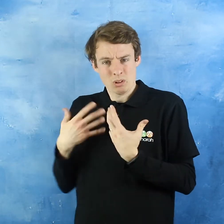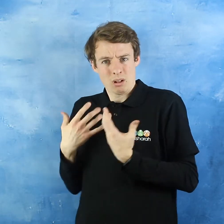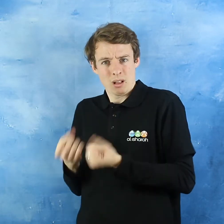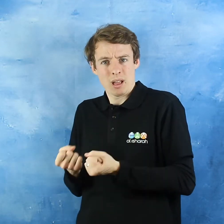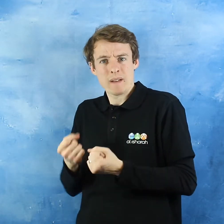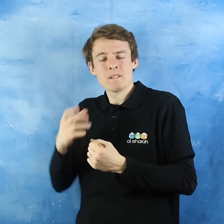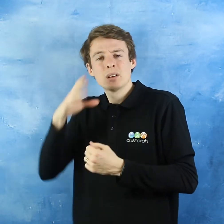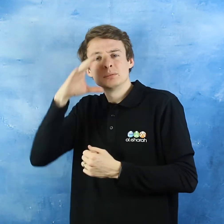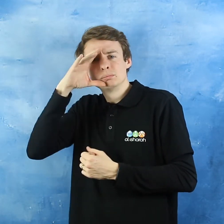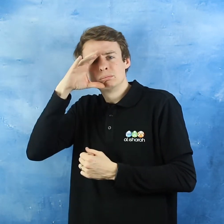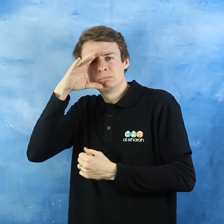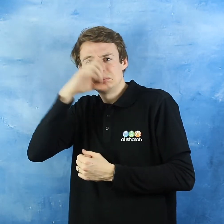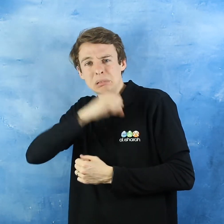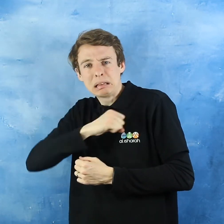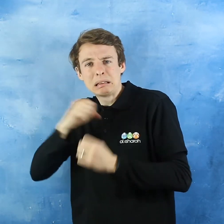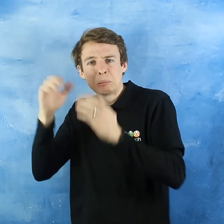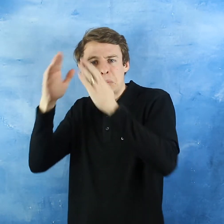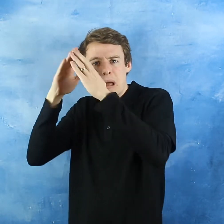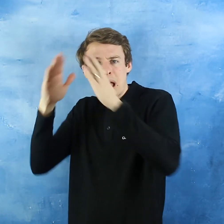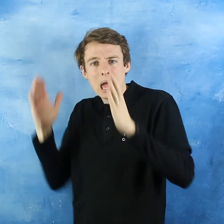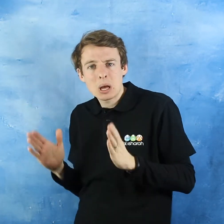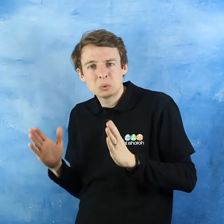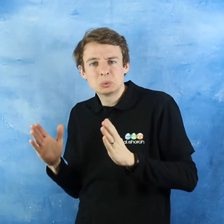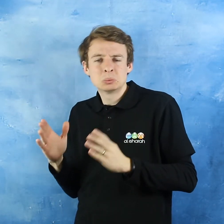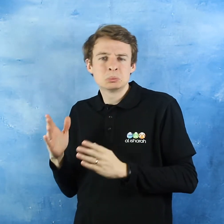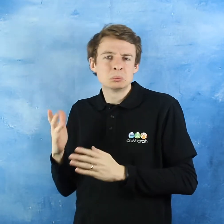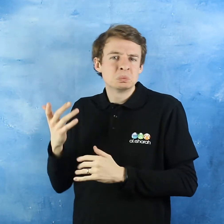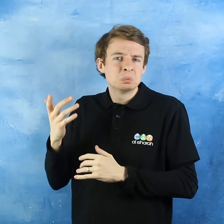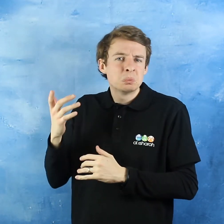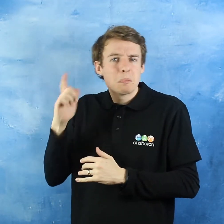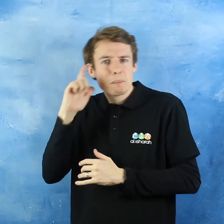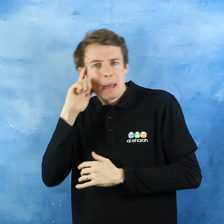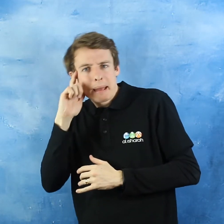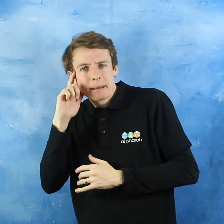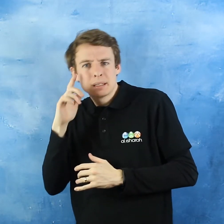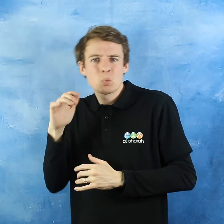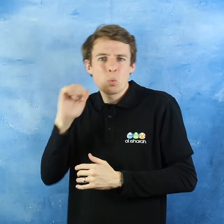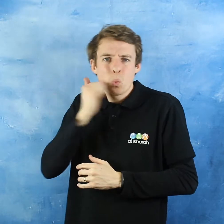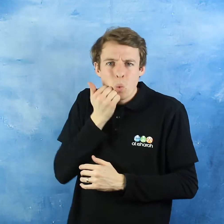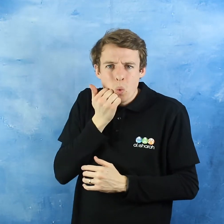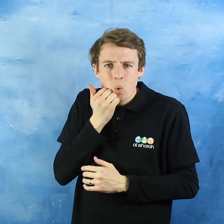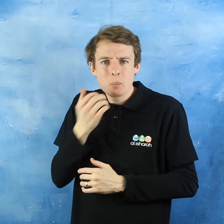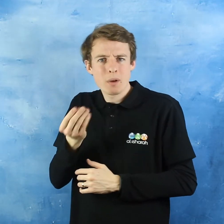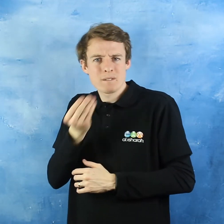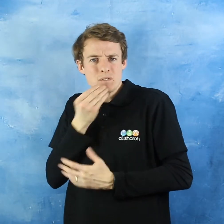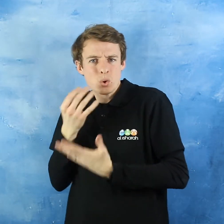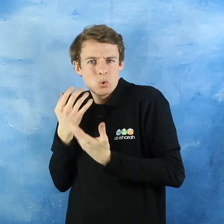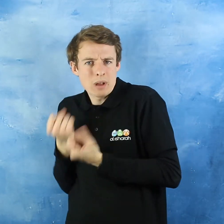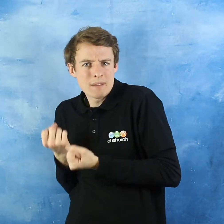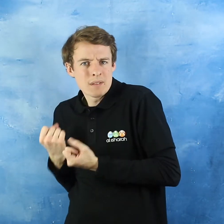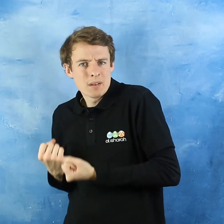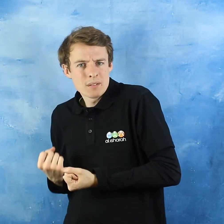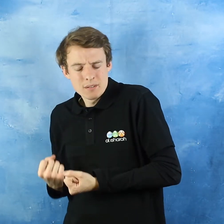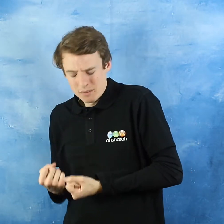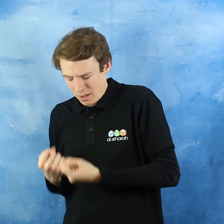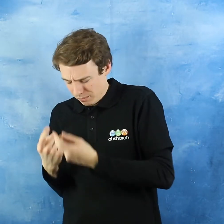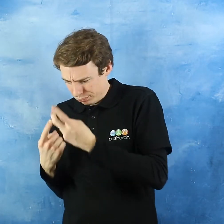these facilities, full stomach of the food, we remember them. We don't forget them. We do our duty. We donate to